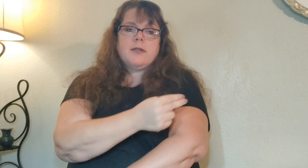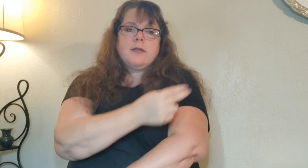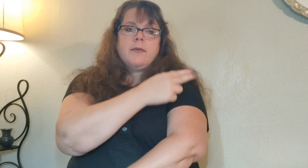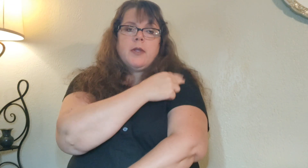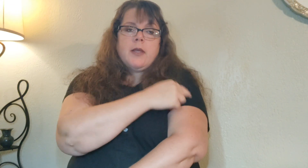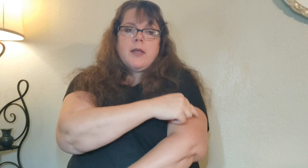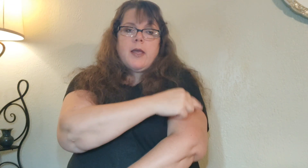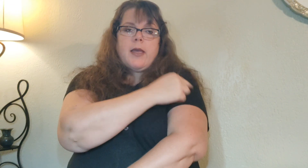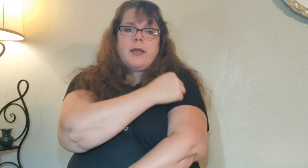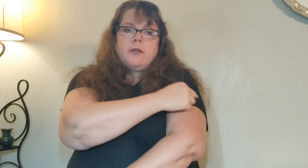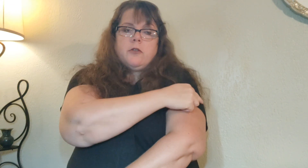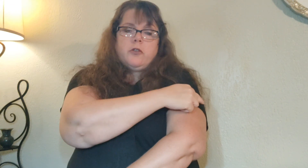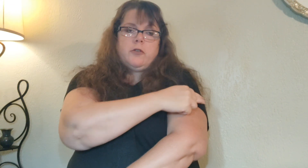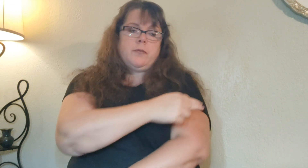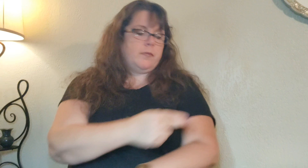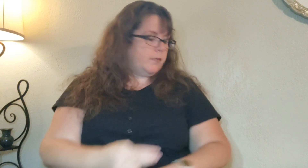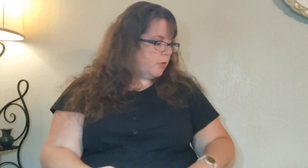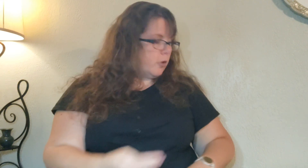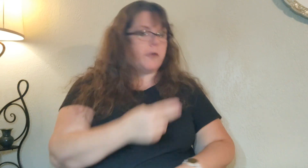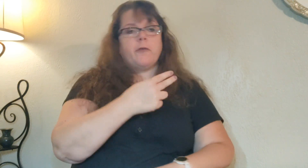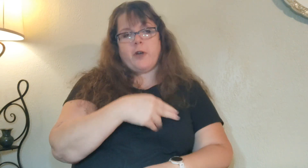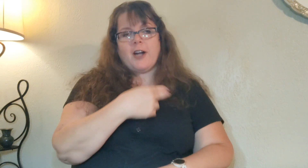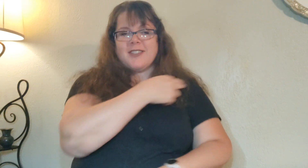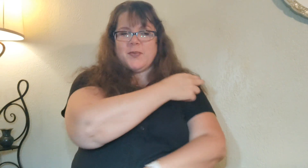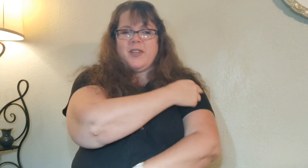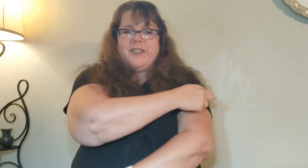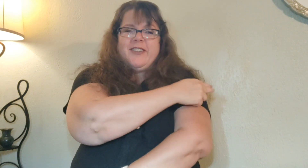across. H. Or for hospital.